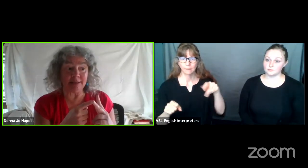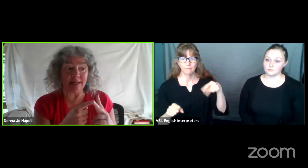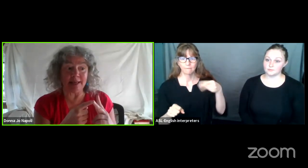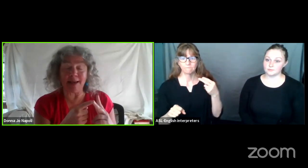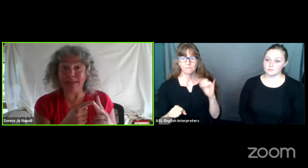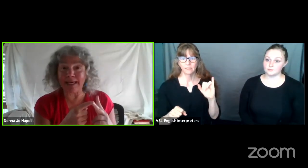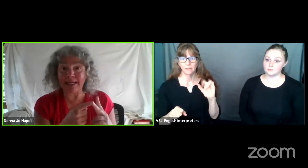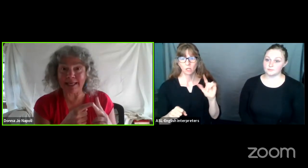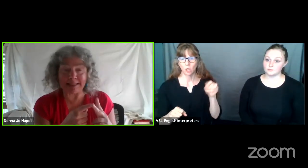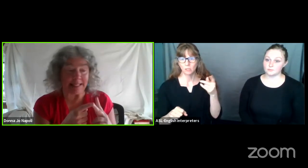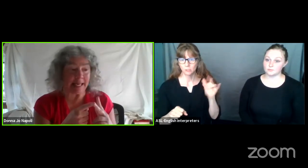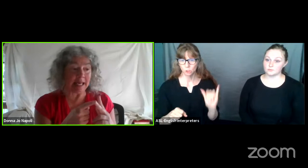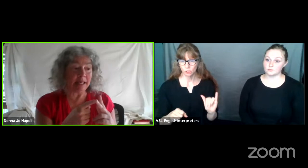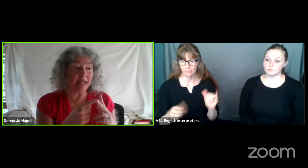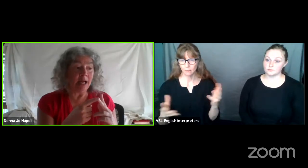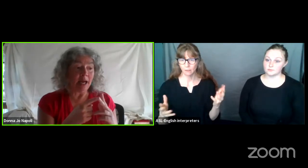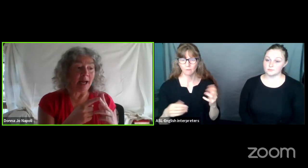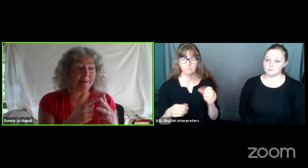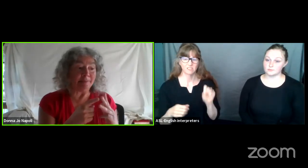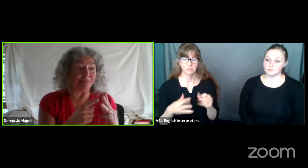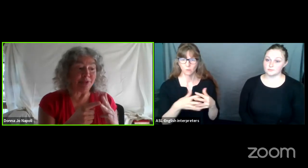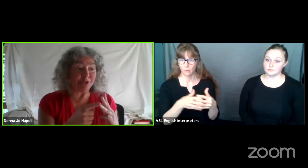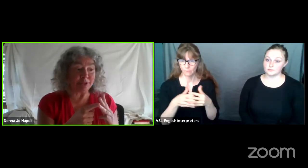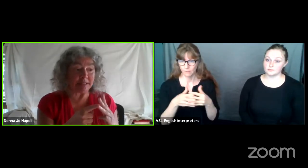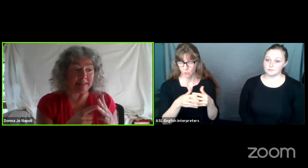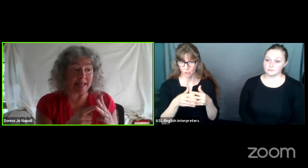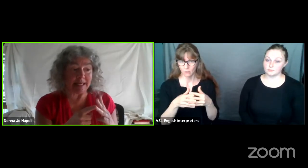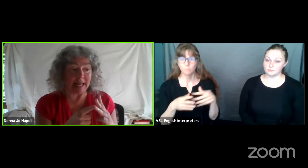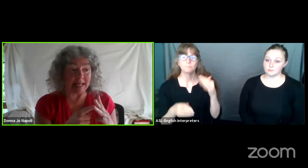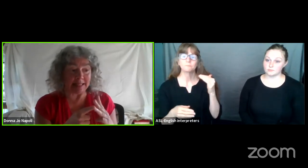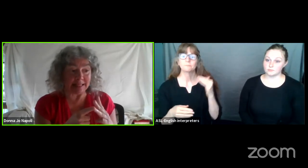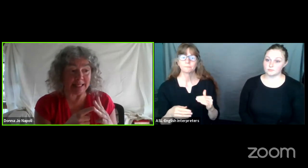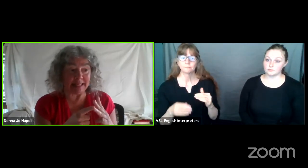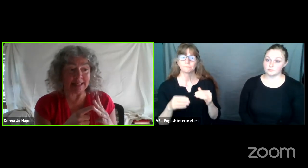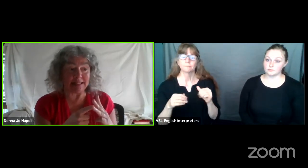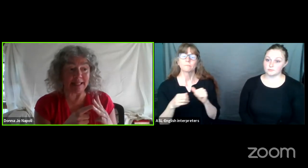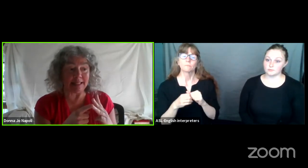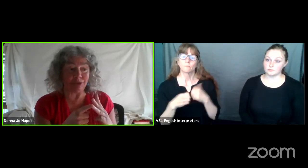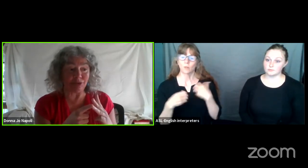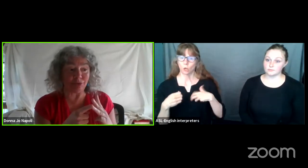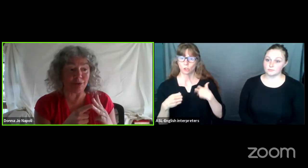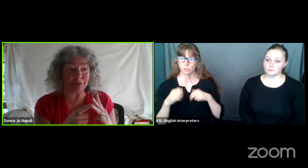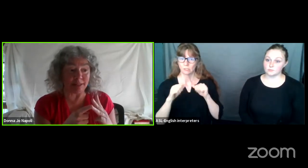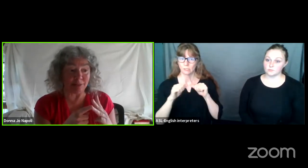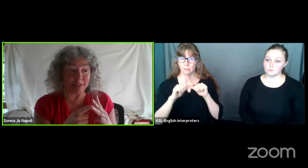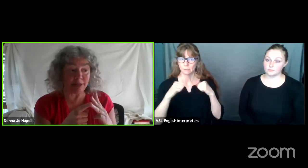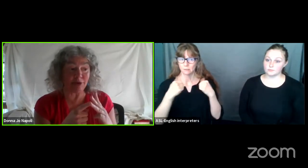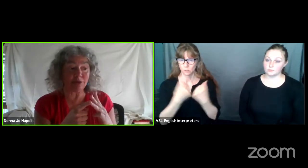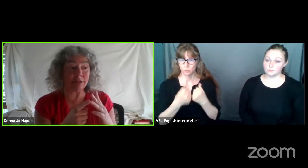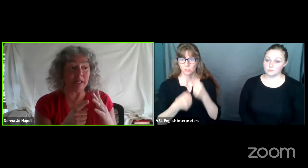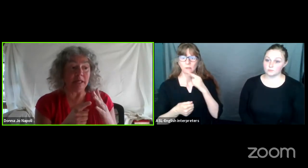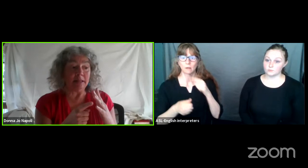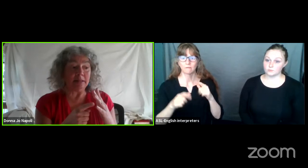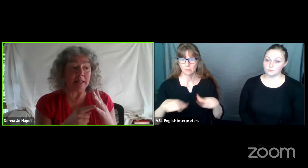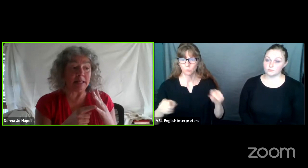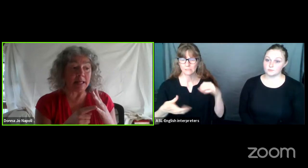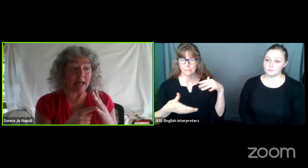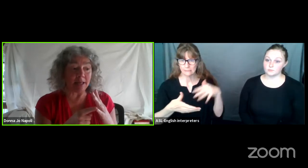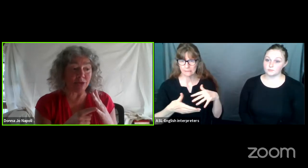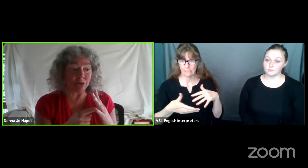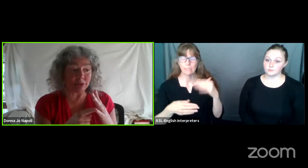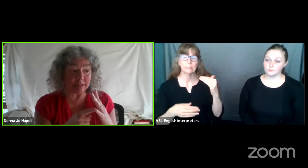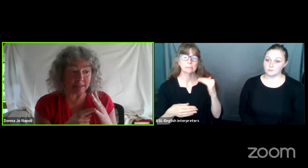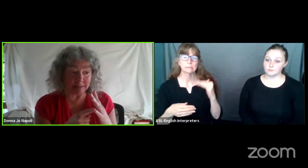Filología de América Latina, la Sociedad Argentina de Estudios Lingüísticos,